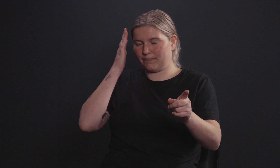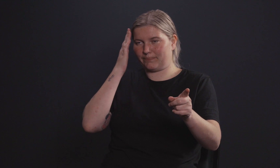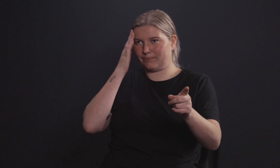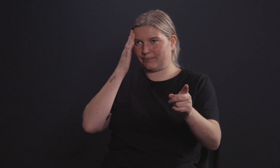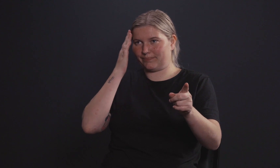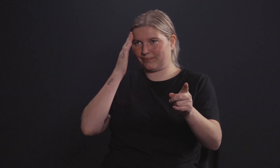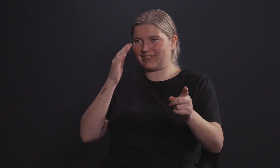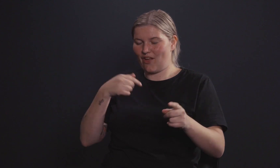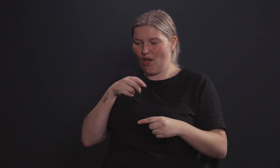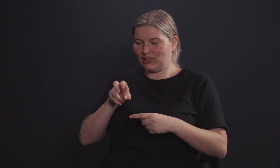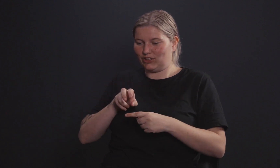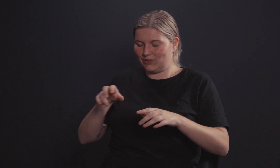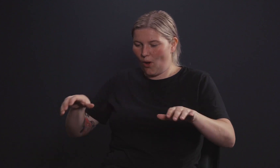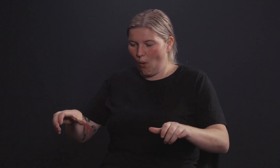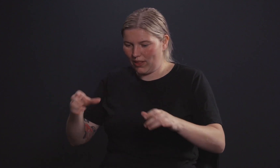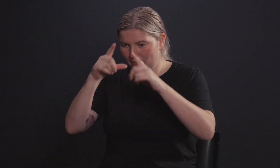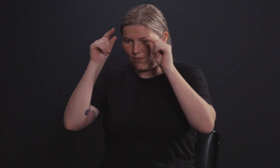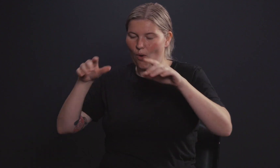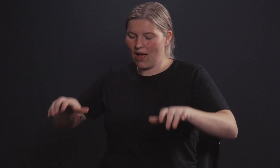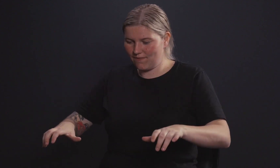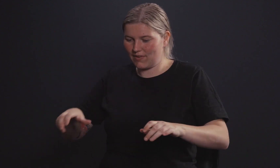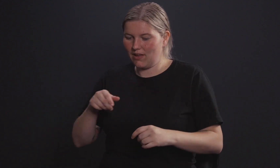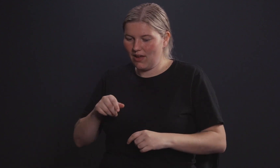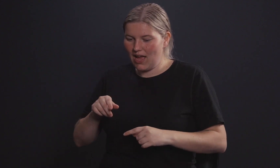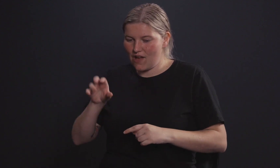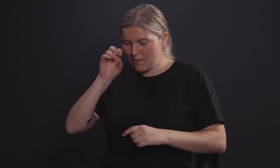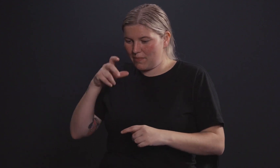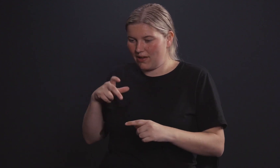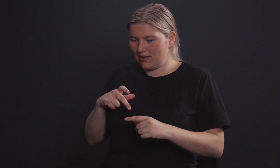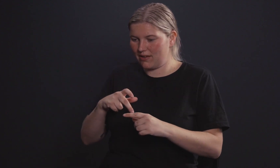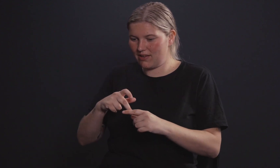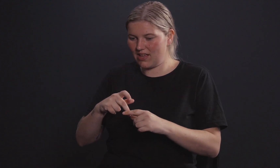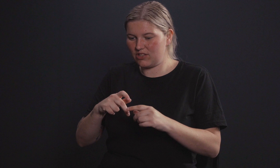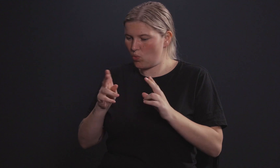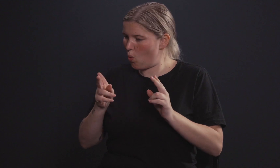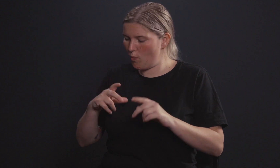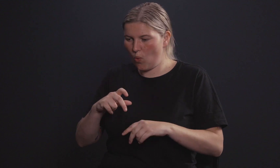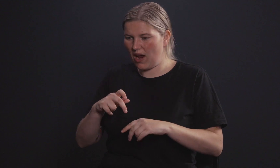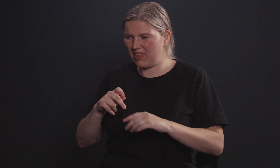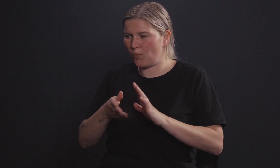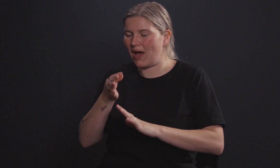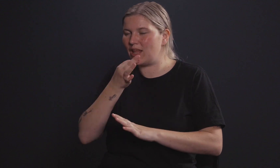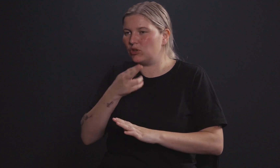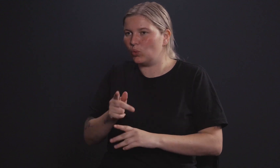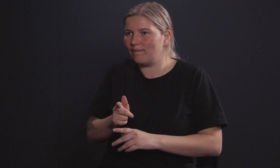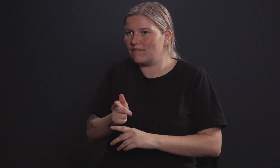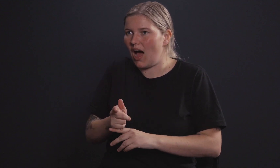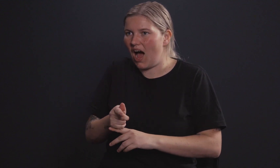"That's right. Mum was in front of me. I remember I was leaning forward and holding on, and everything seemed normal at that point. Then when the